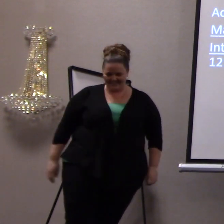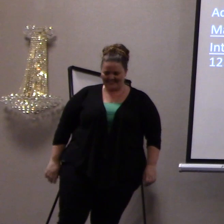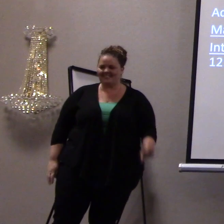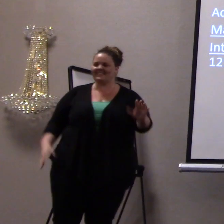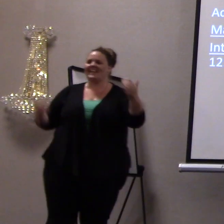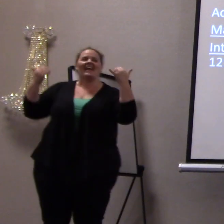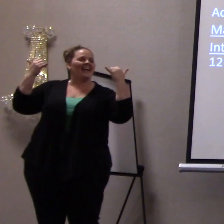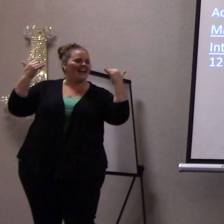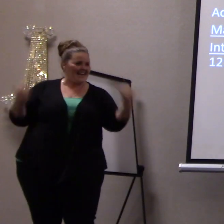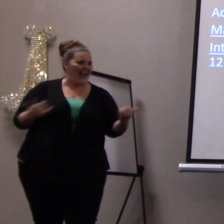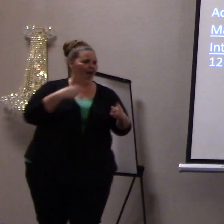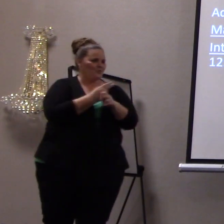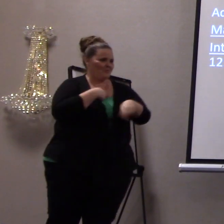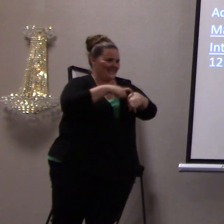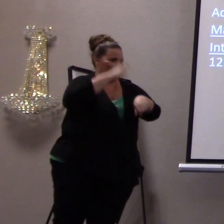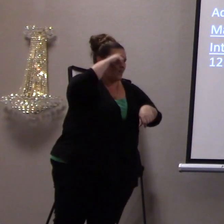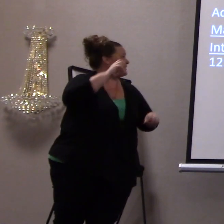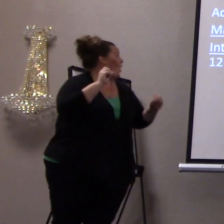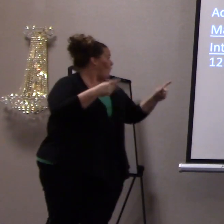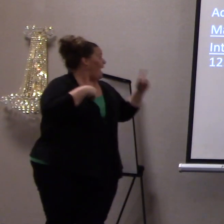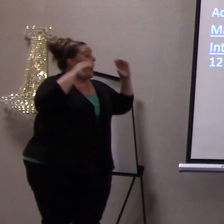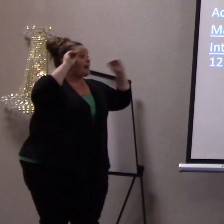Okay, now I'm going to choose my time wisely. All right.